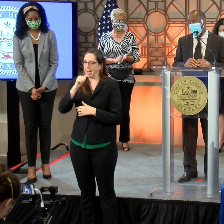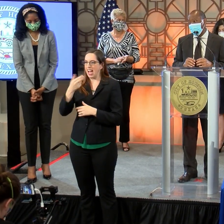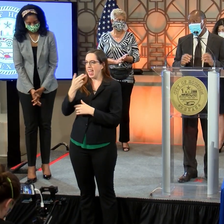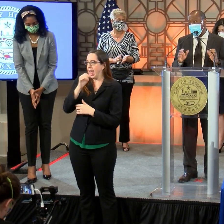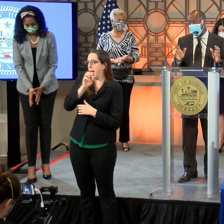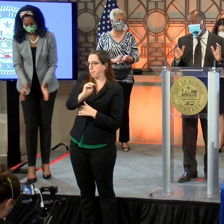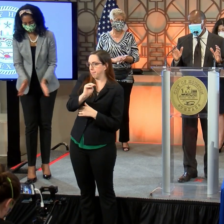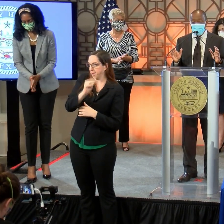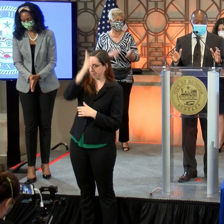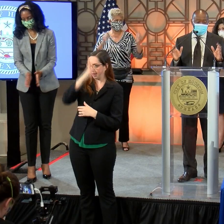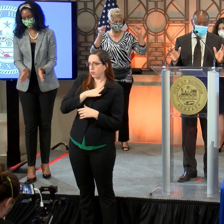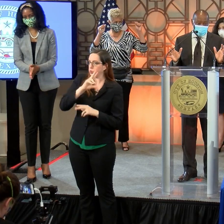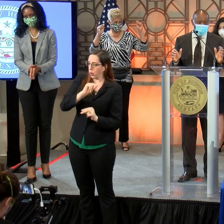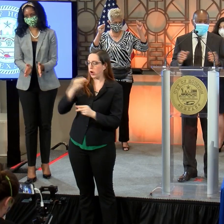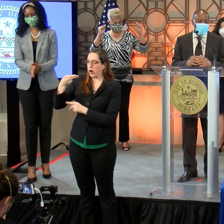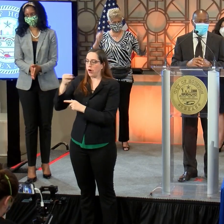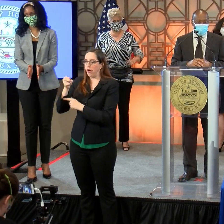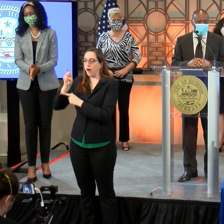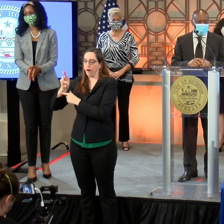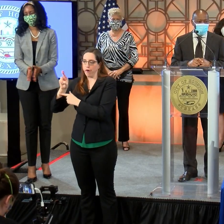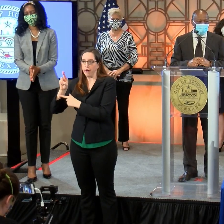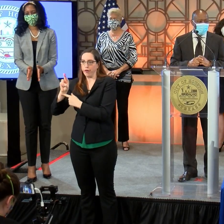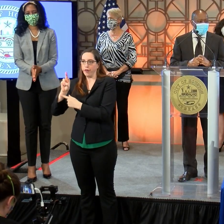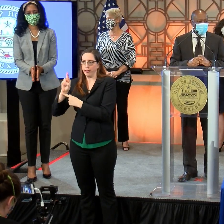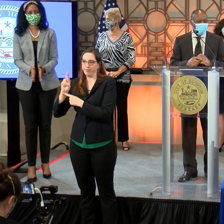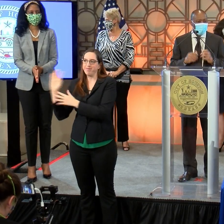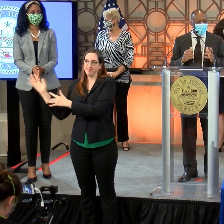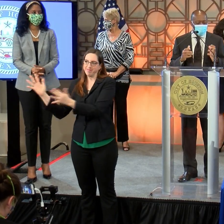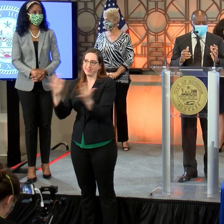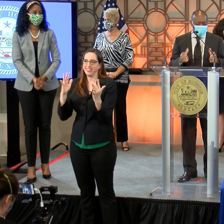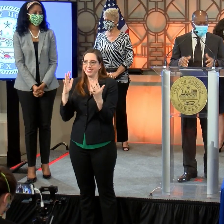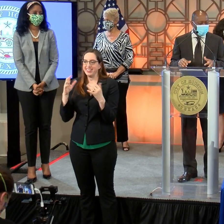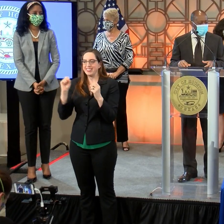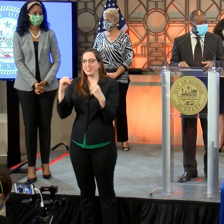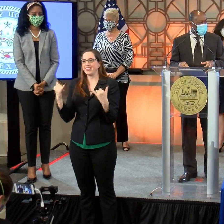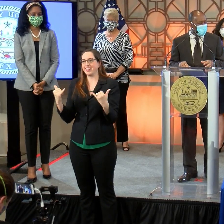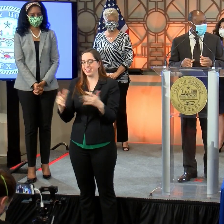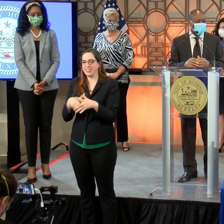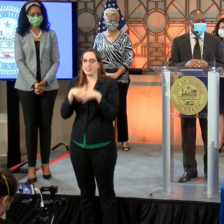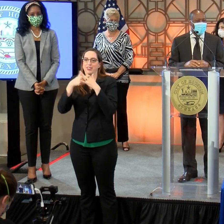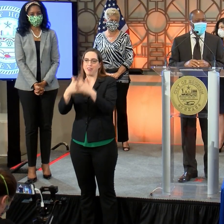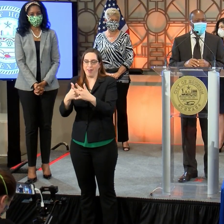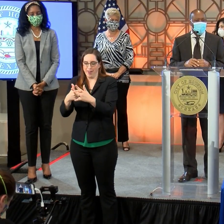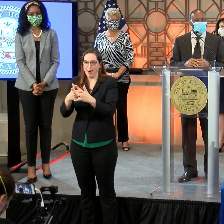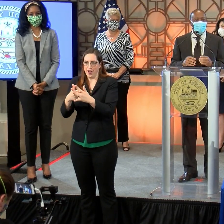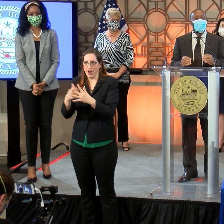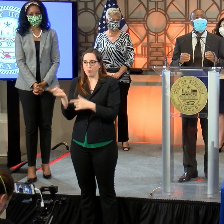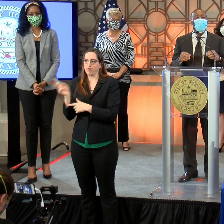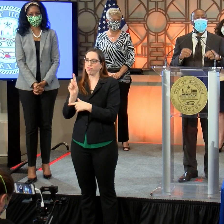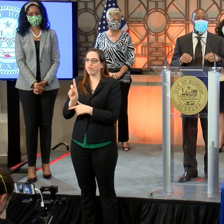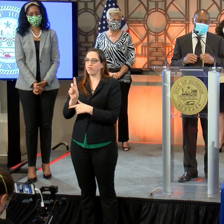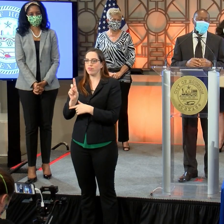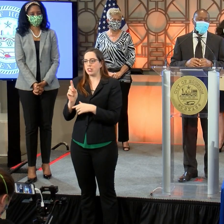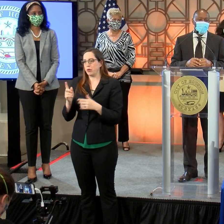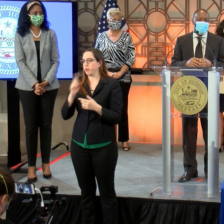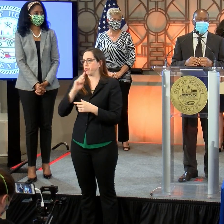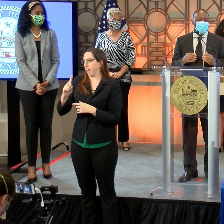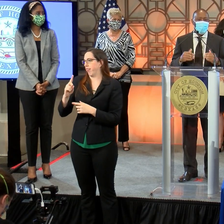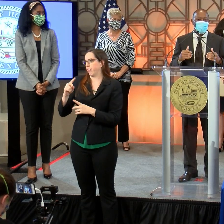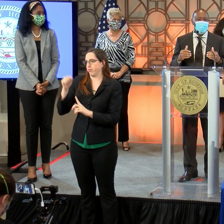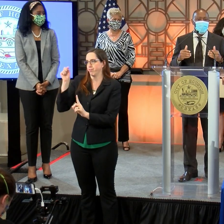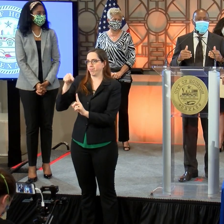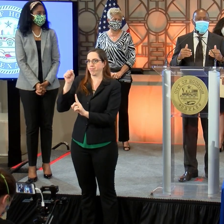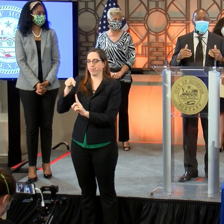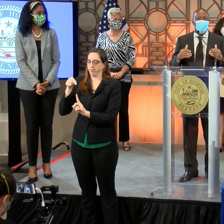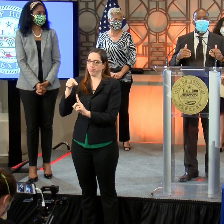him. Today, this is about her. And so, to start off these presentations, there's no one